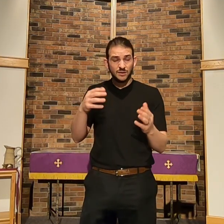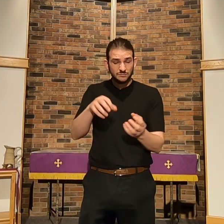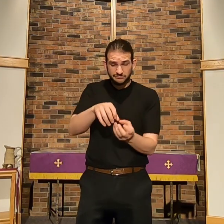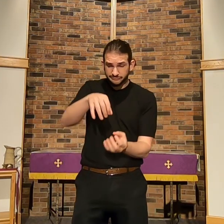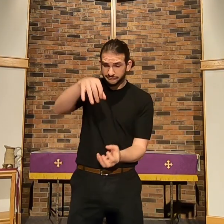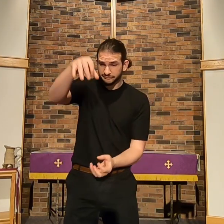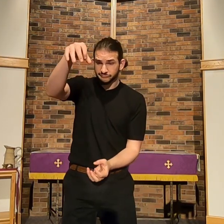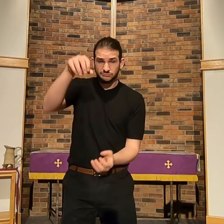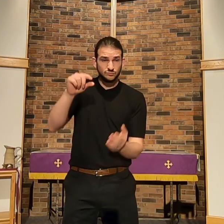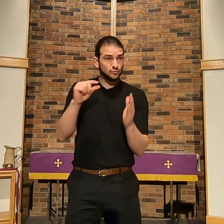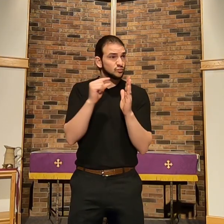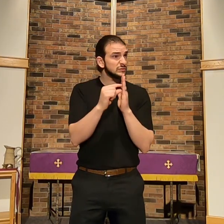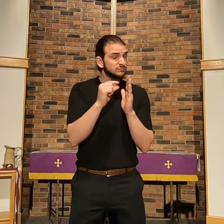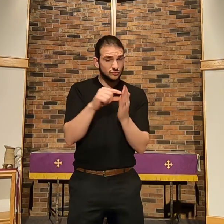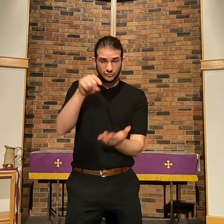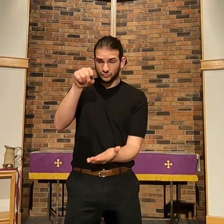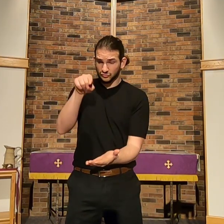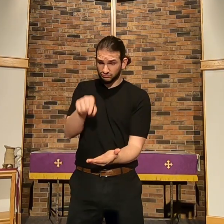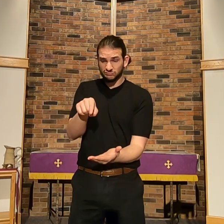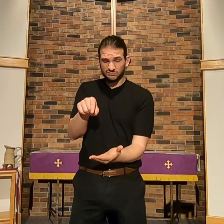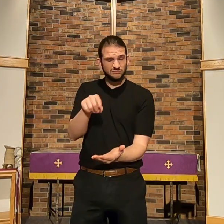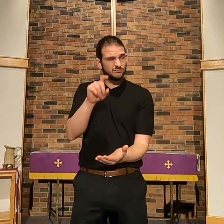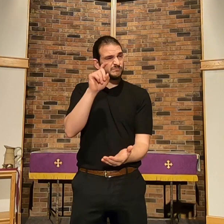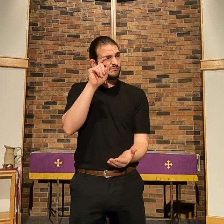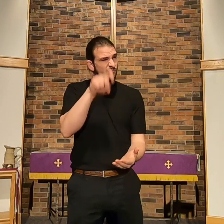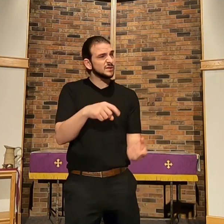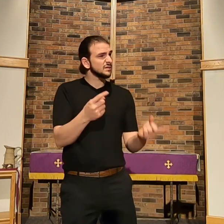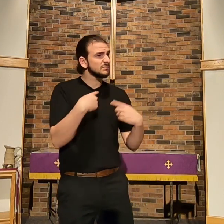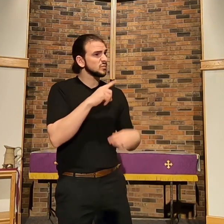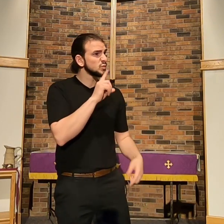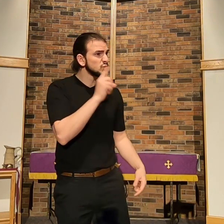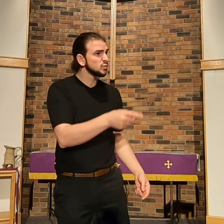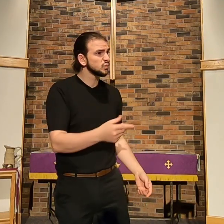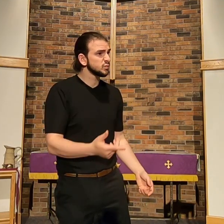But what the scriptures say must come true.